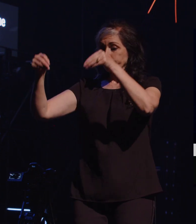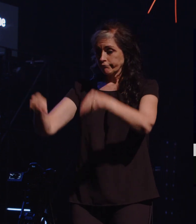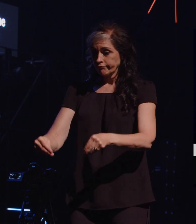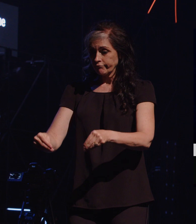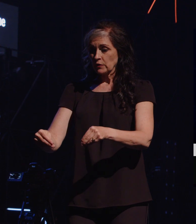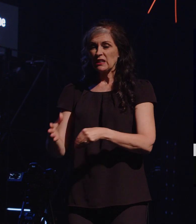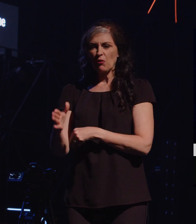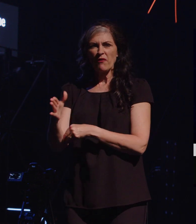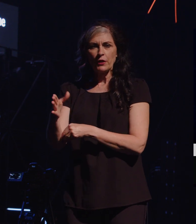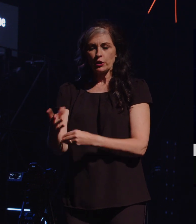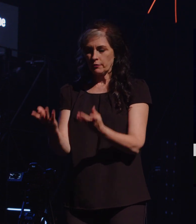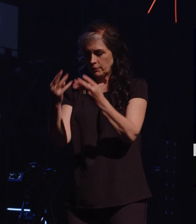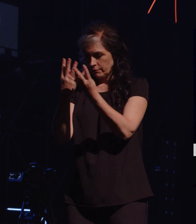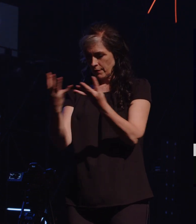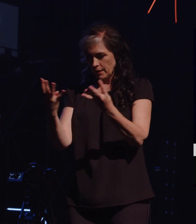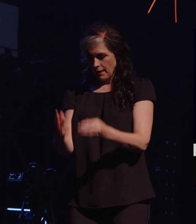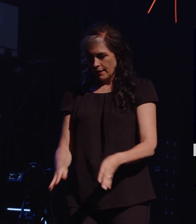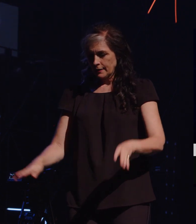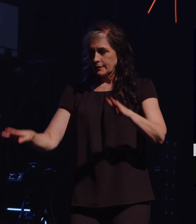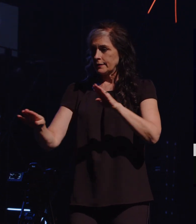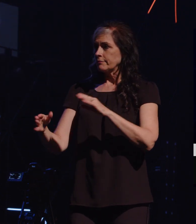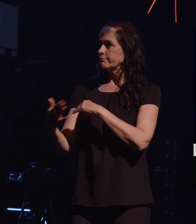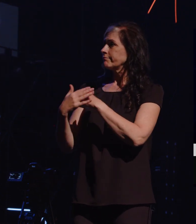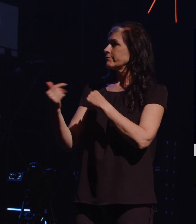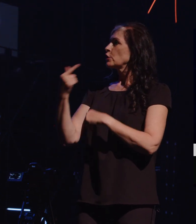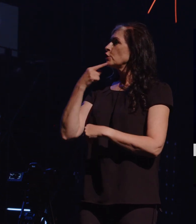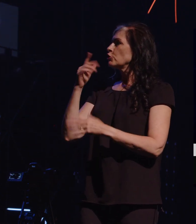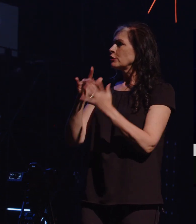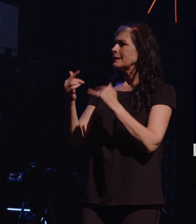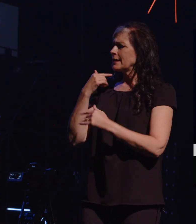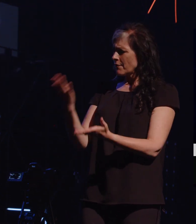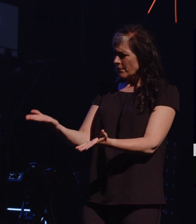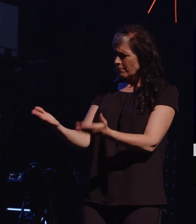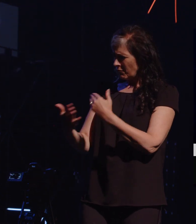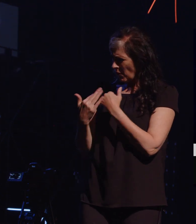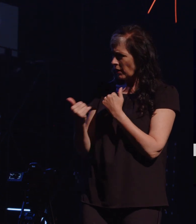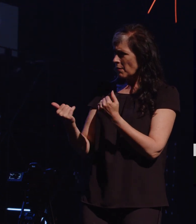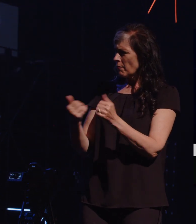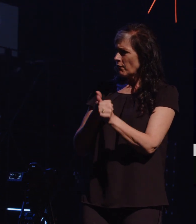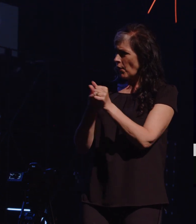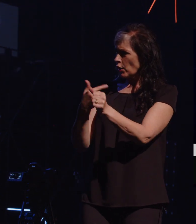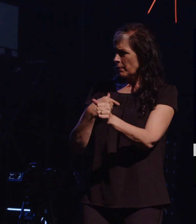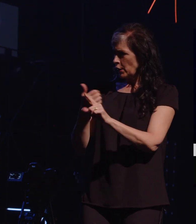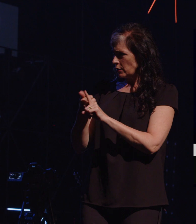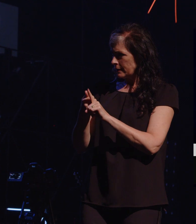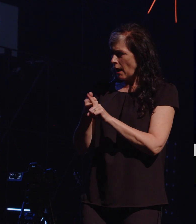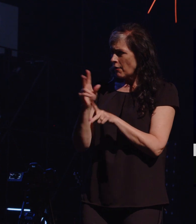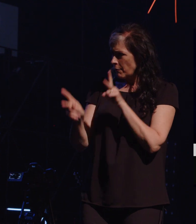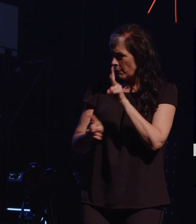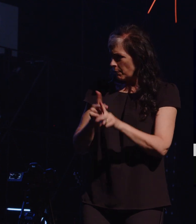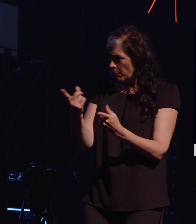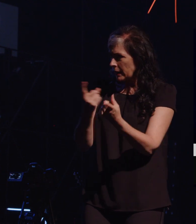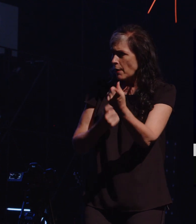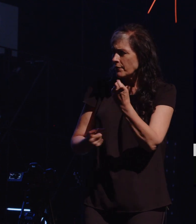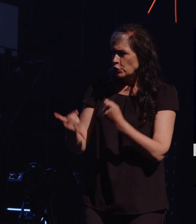were fishermen. And Jesus said to them, follow me, and I will make you become fishers of men.